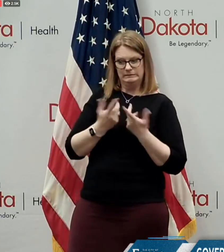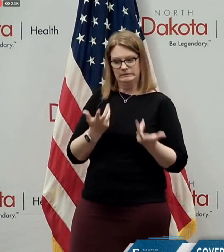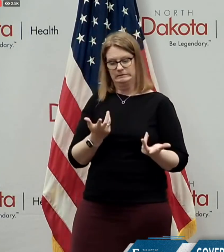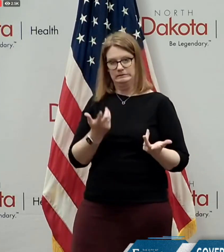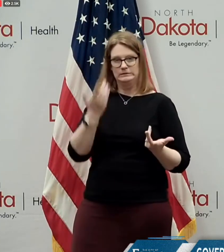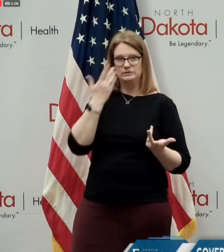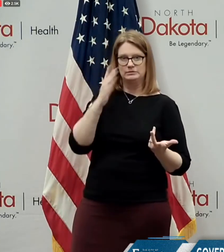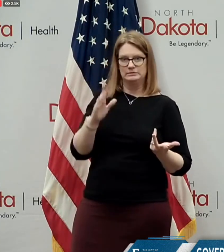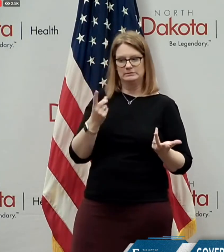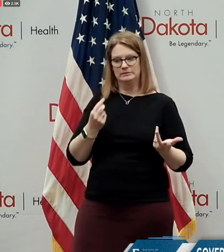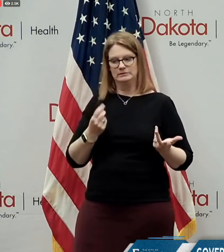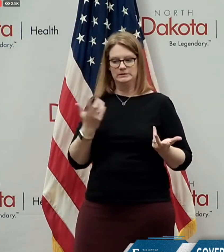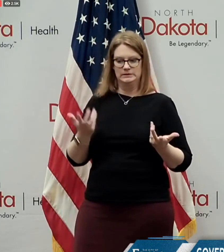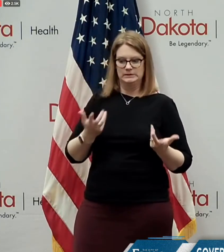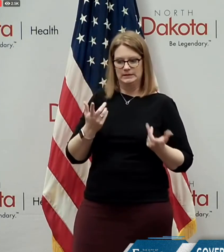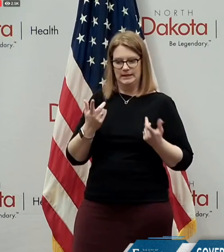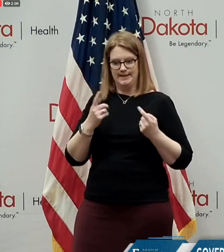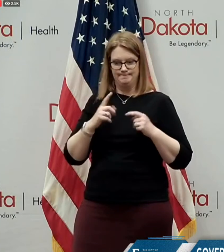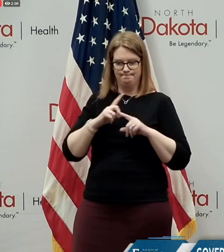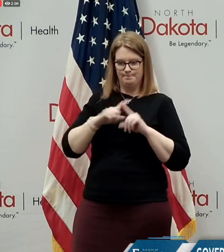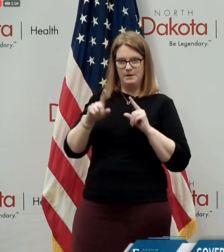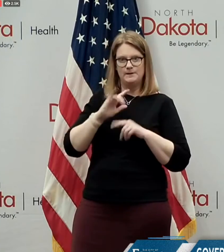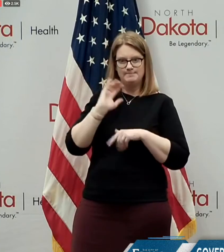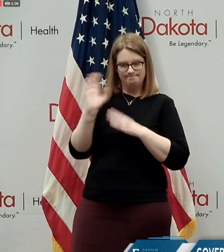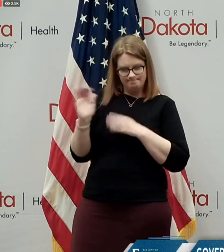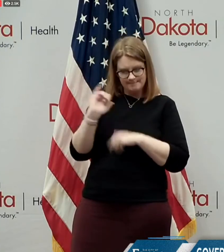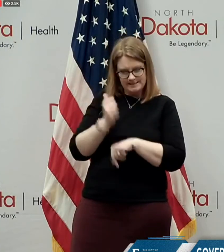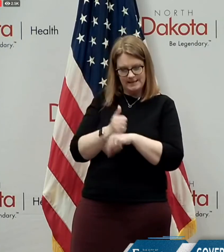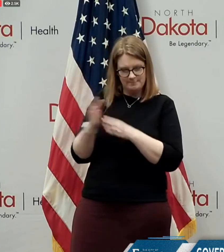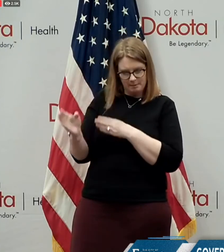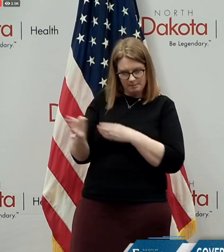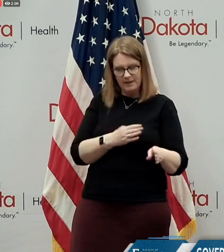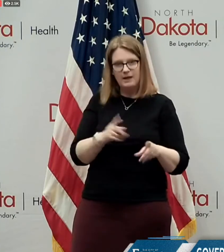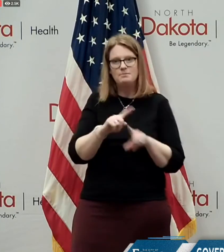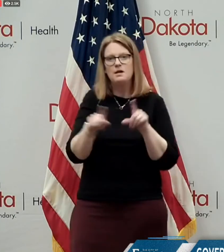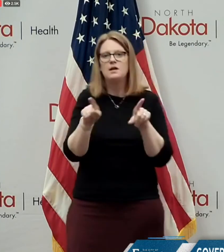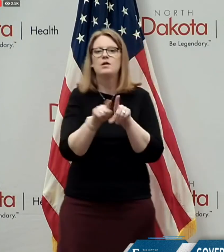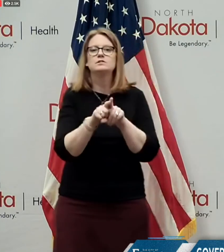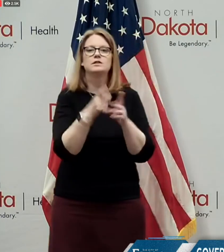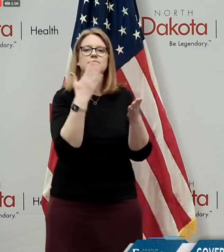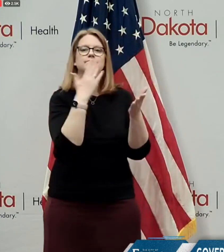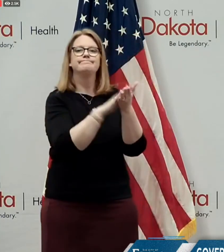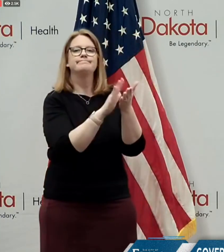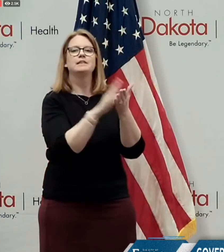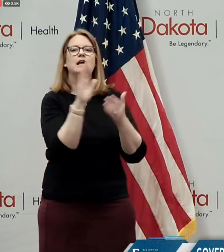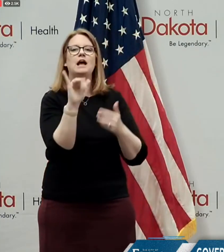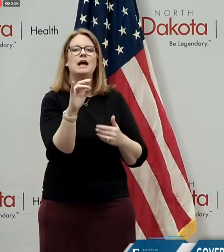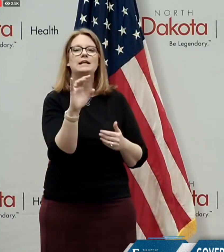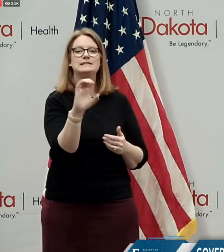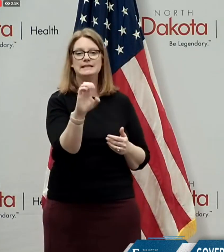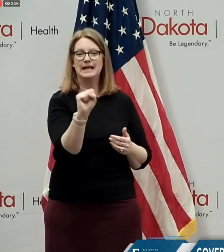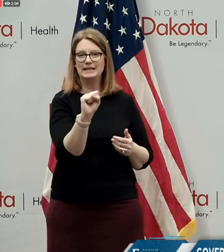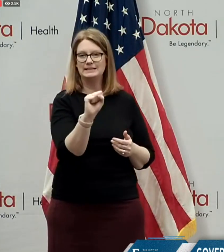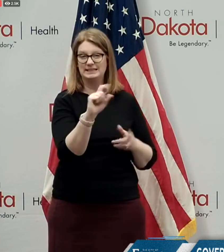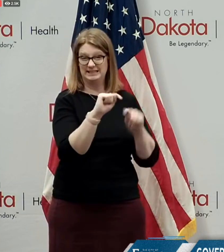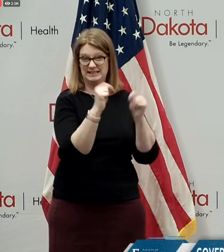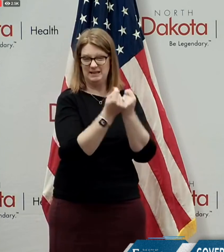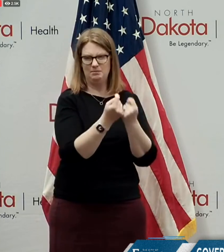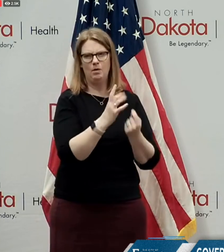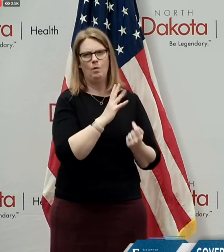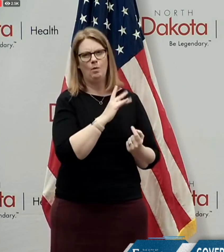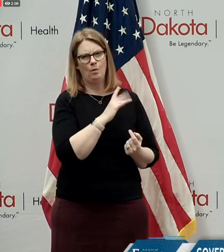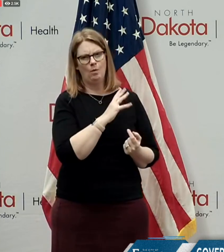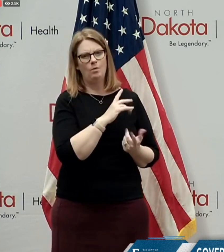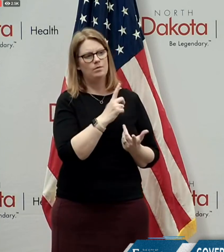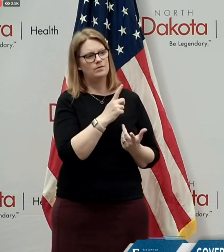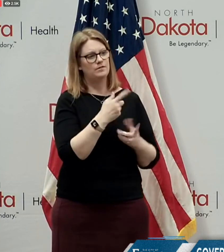fell into place. And from the team we have, I want to give a shout out also to our ICS team, without forgetting anybody, but everybody that's